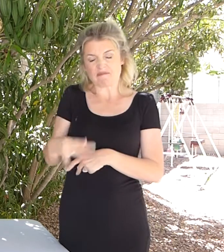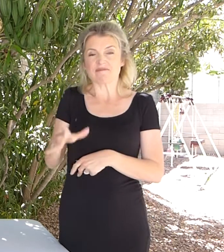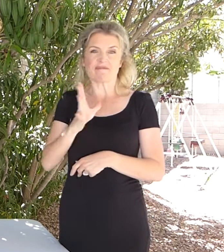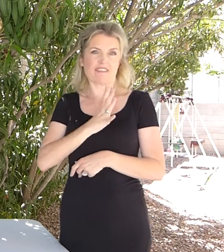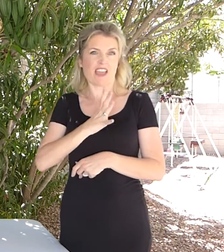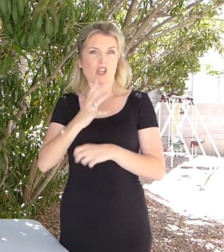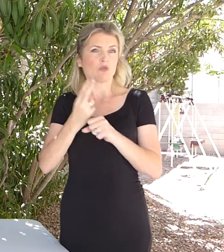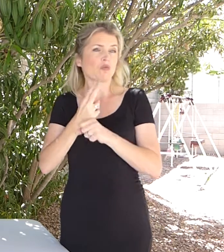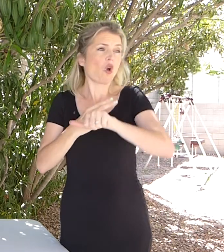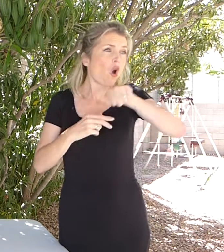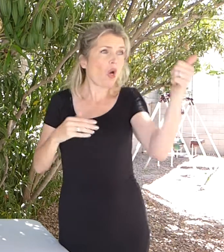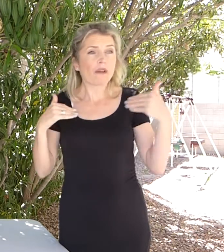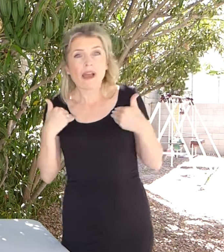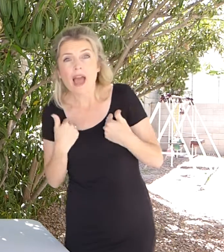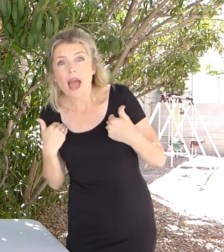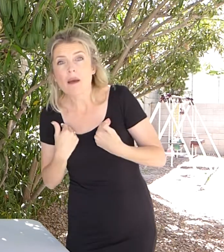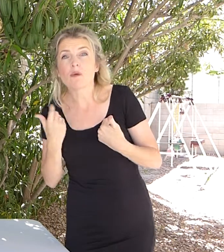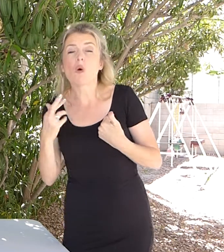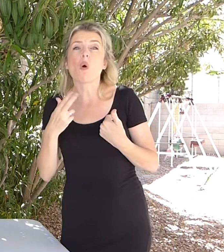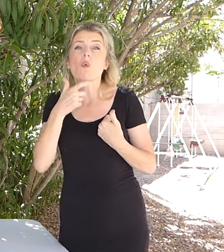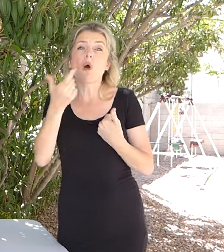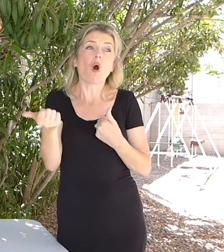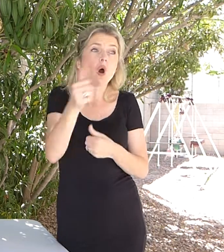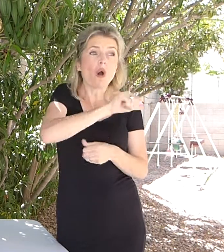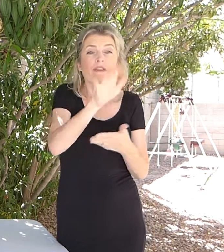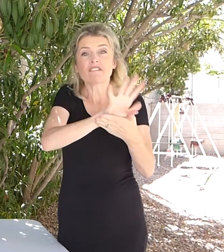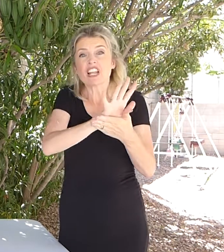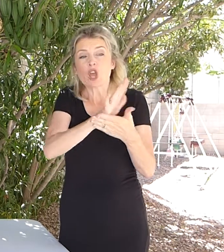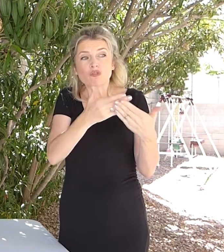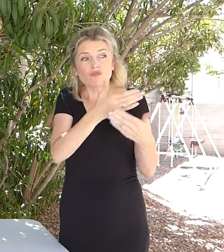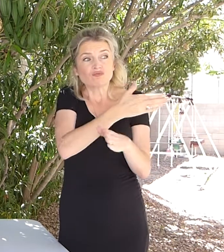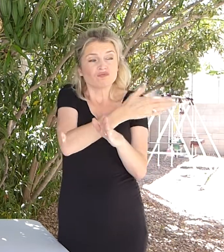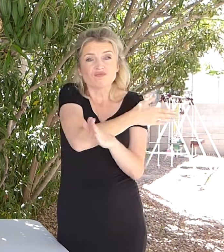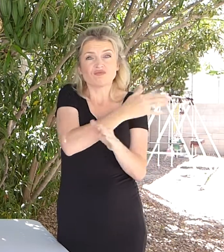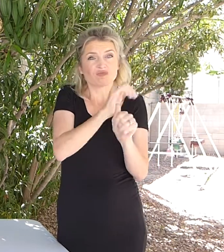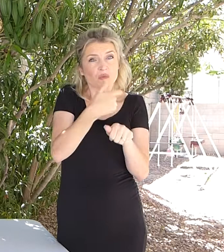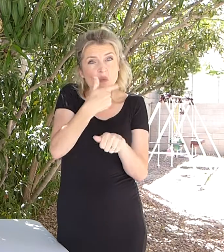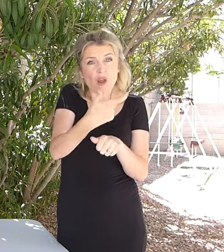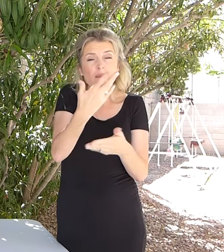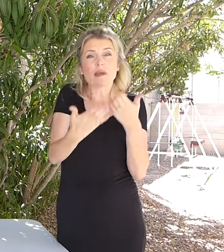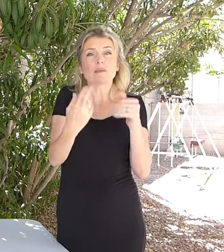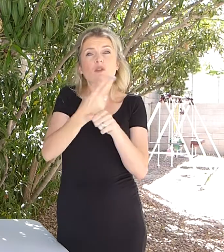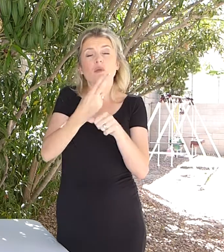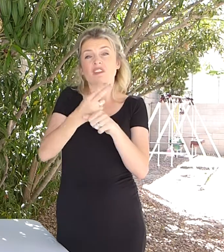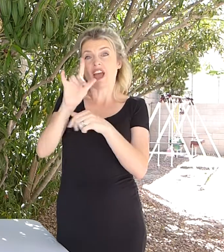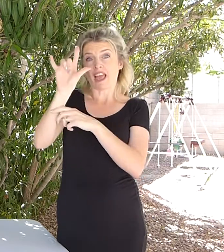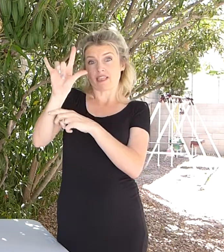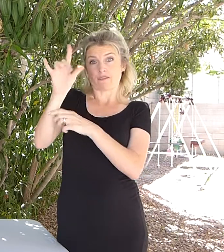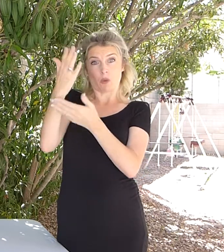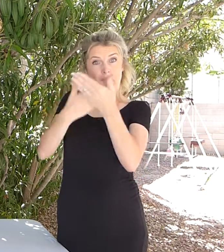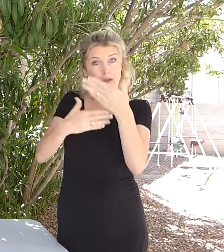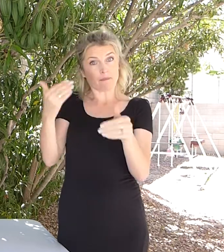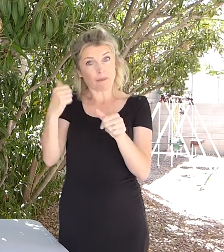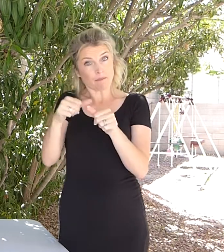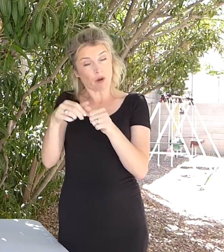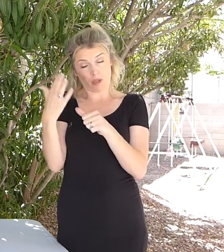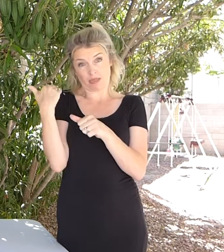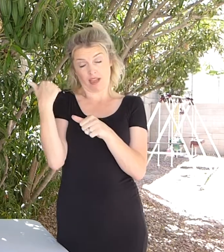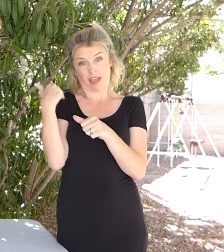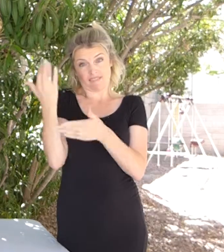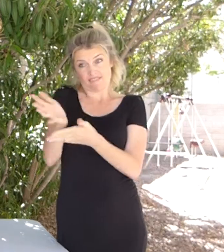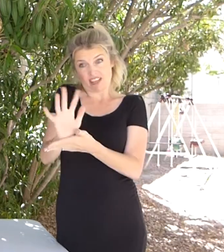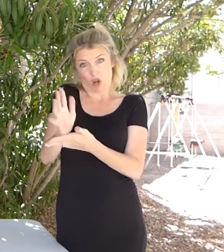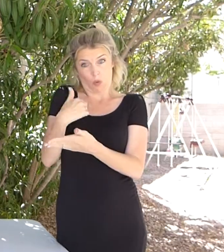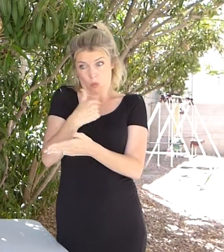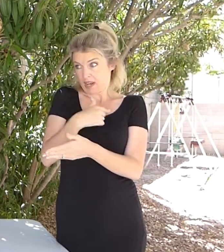you can go back to our previous videos and you can use the ILY sign that we did in the last video, and